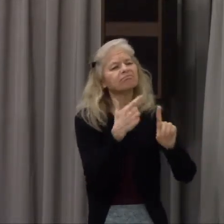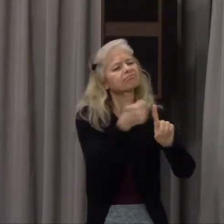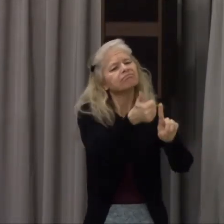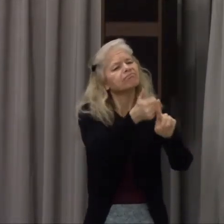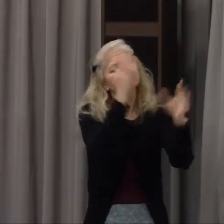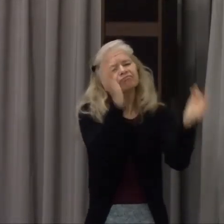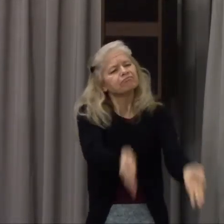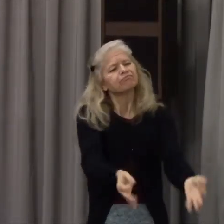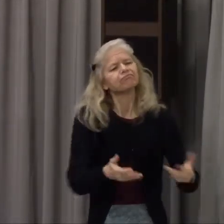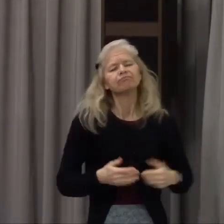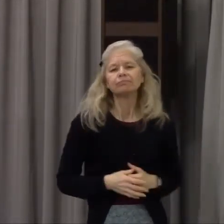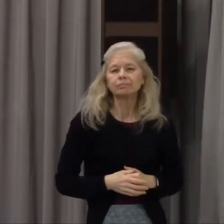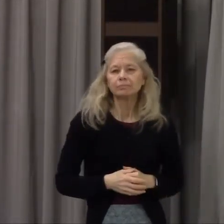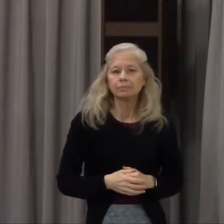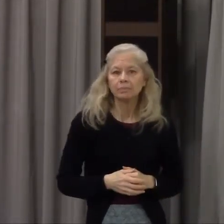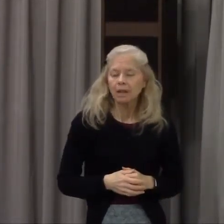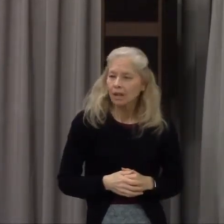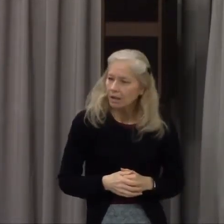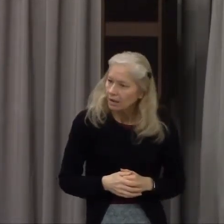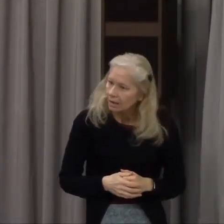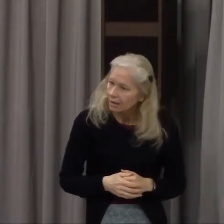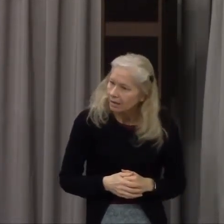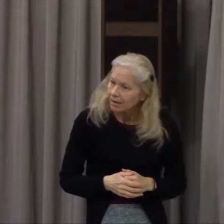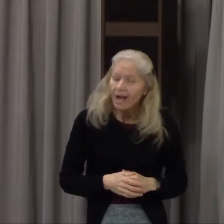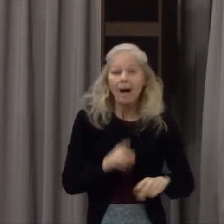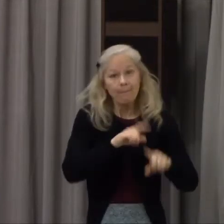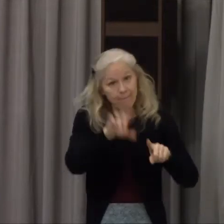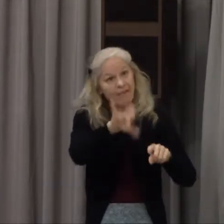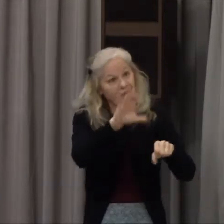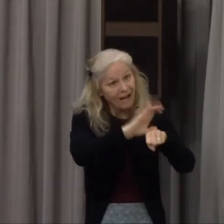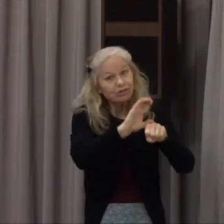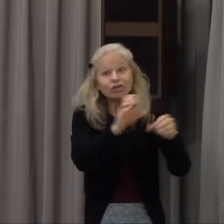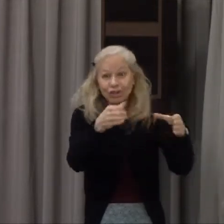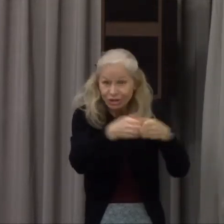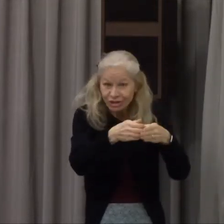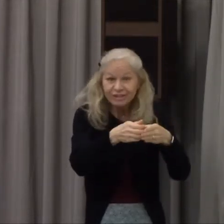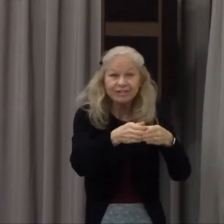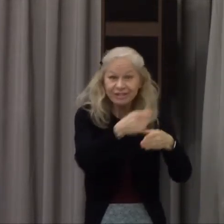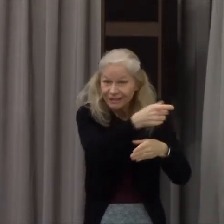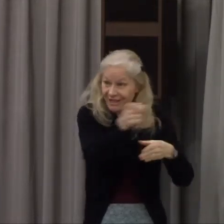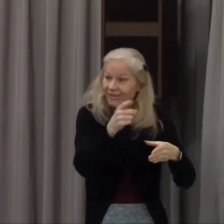that's what they taught. Oh, because you're saved, you can just live however you want.